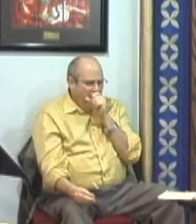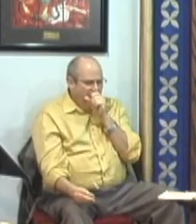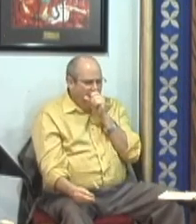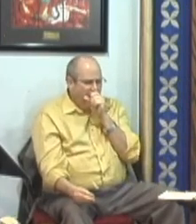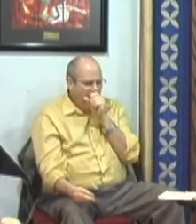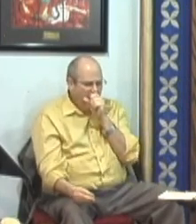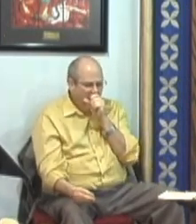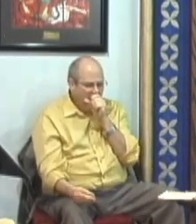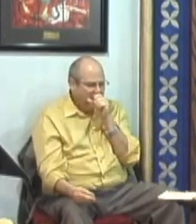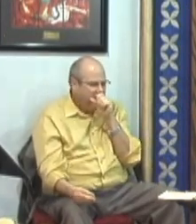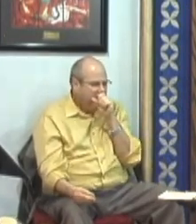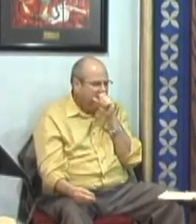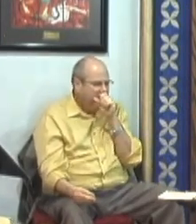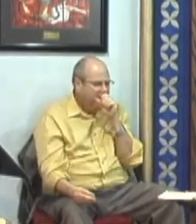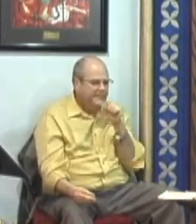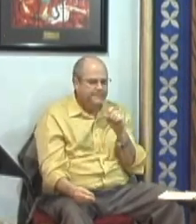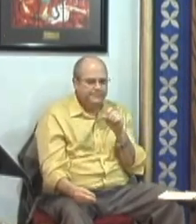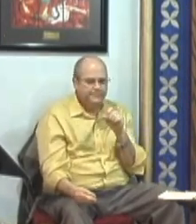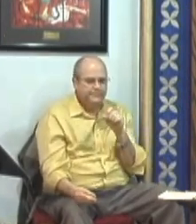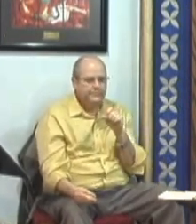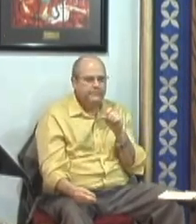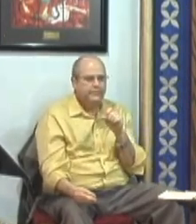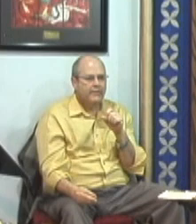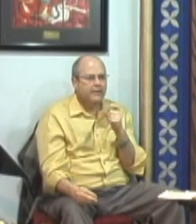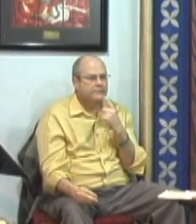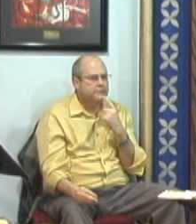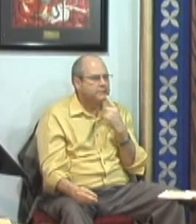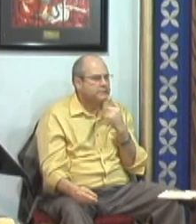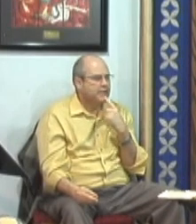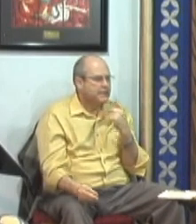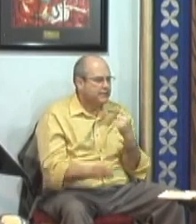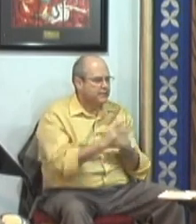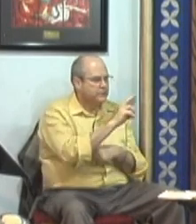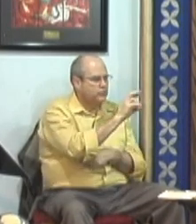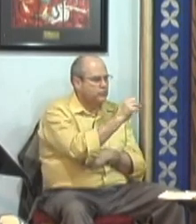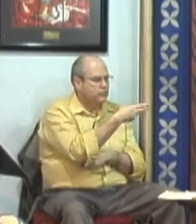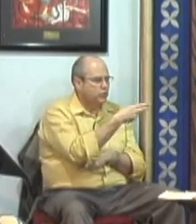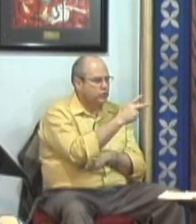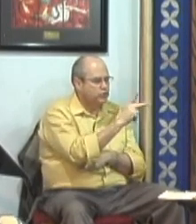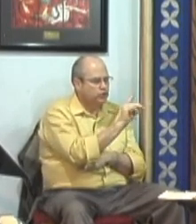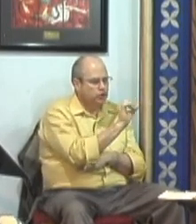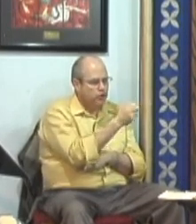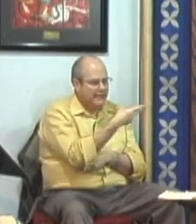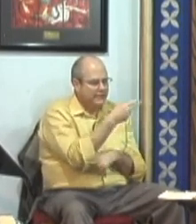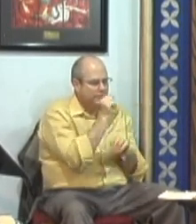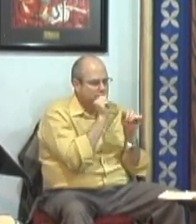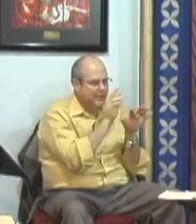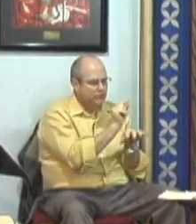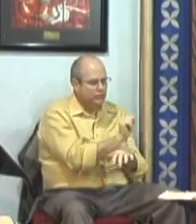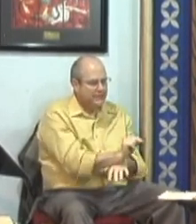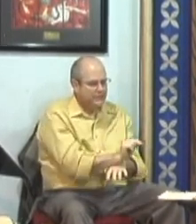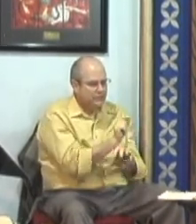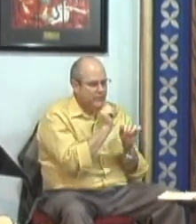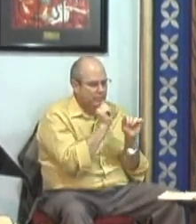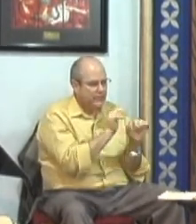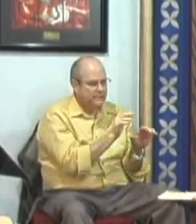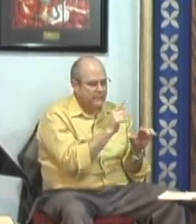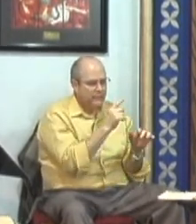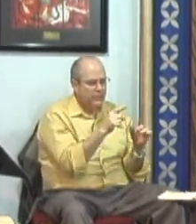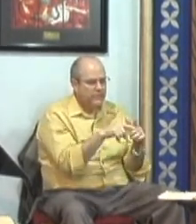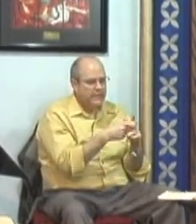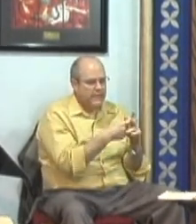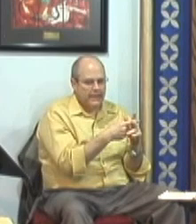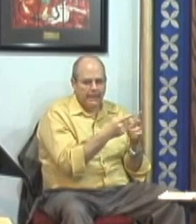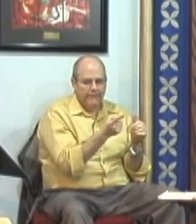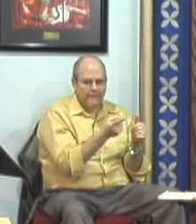before we bless you with the Aaronic benediction, oh, it's really late. I'm just going to recite this Rosh Chodesh blessing. This is the traditional blessing for the beginning